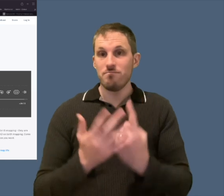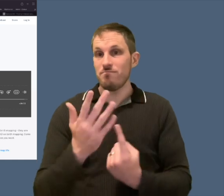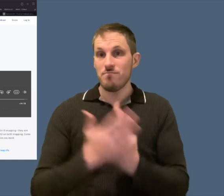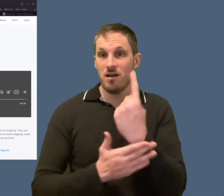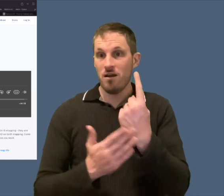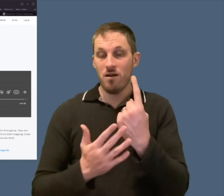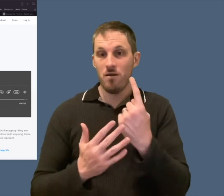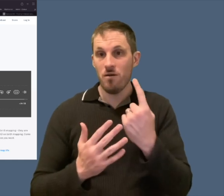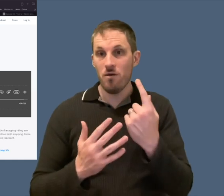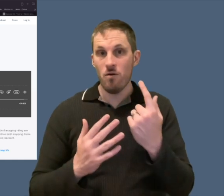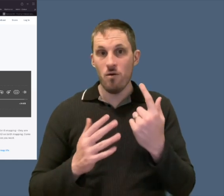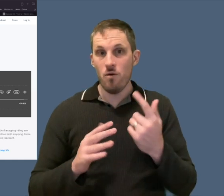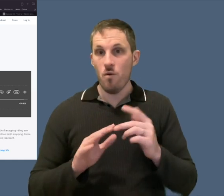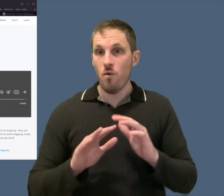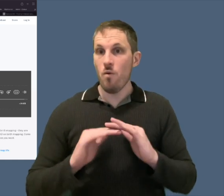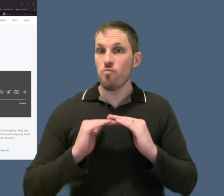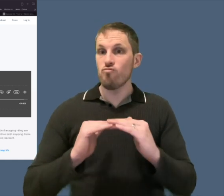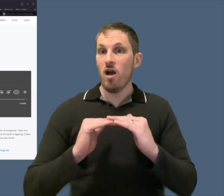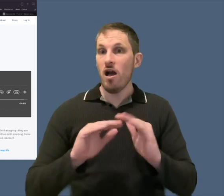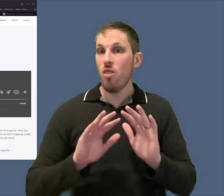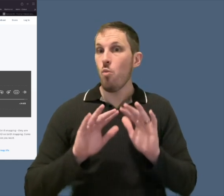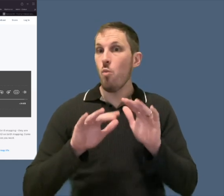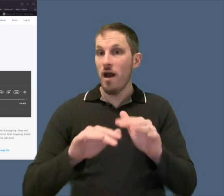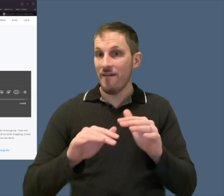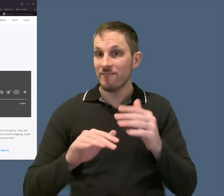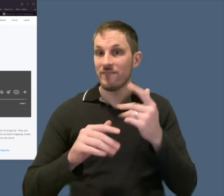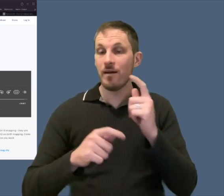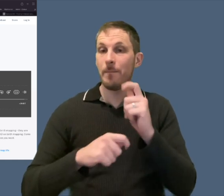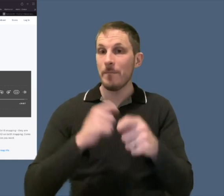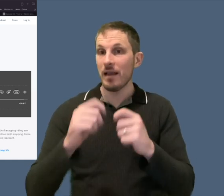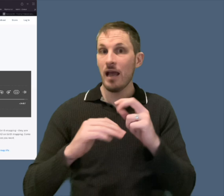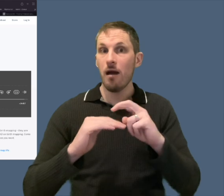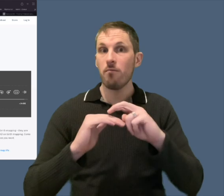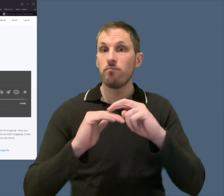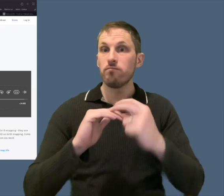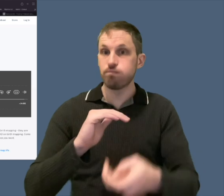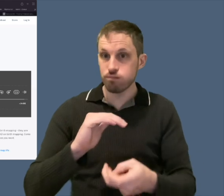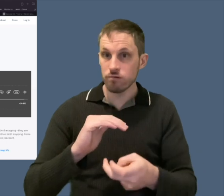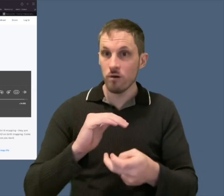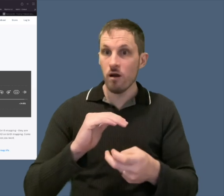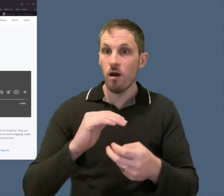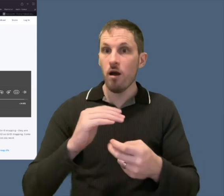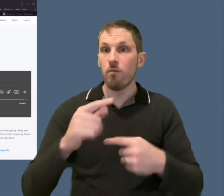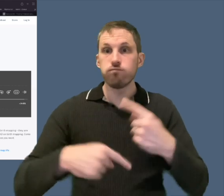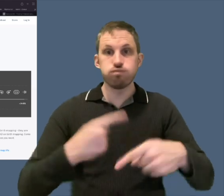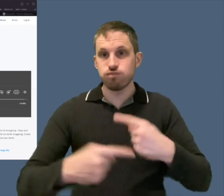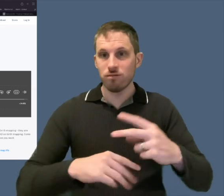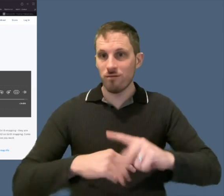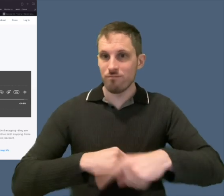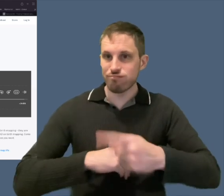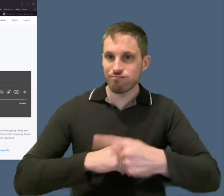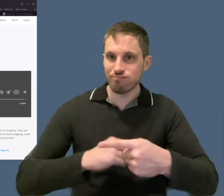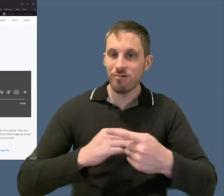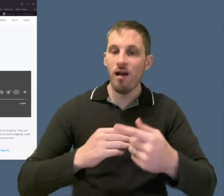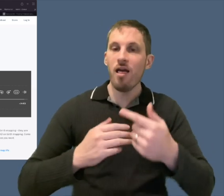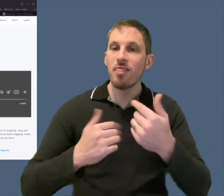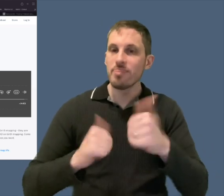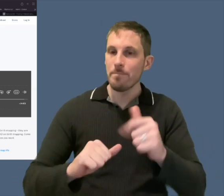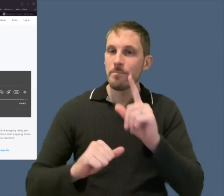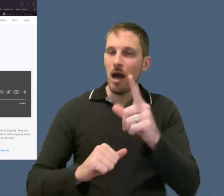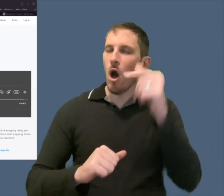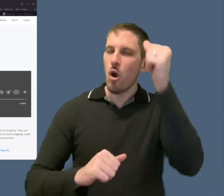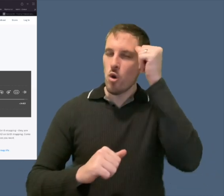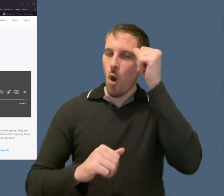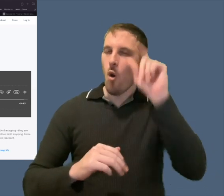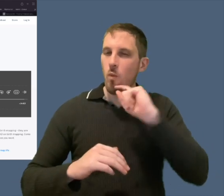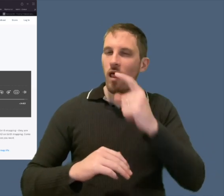and it holds us down and spits us back out. Either way, we're going to end up on the shore. And trusting that process,